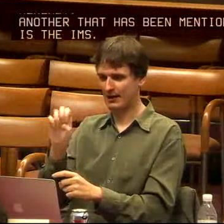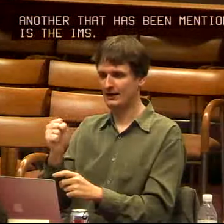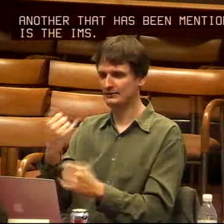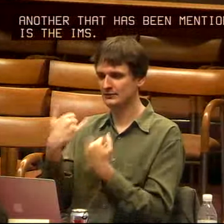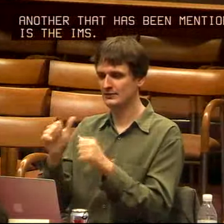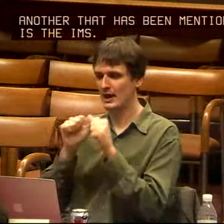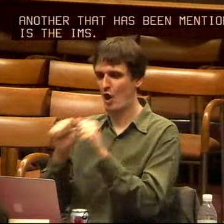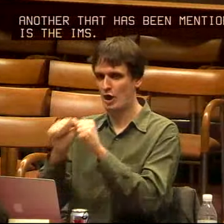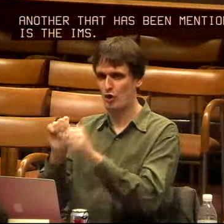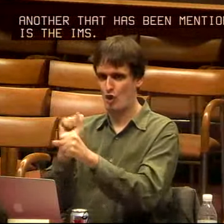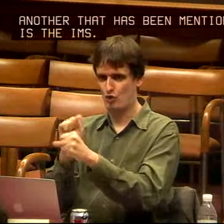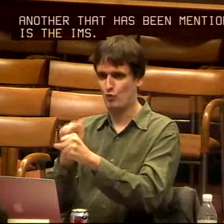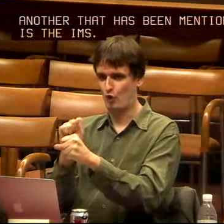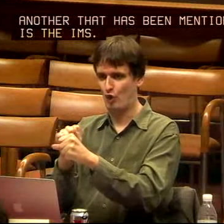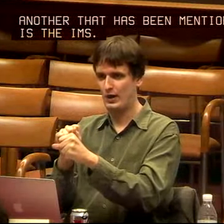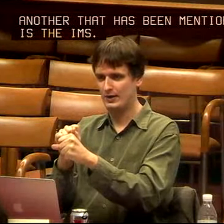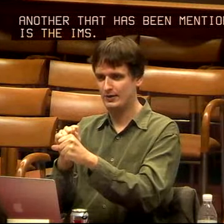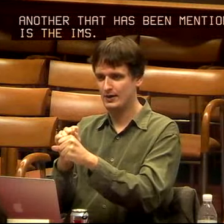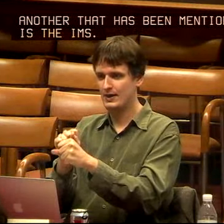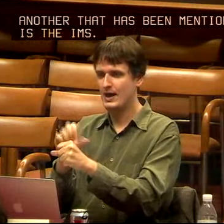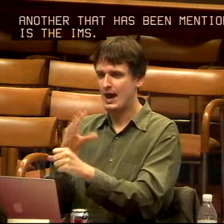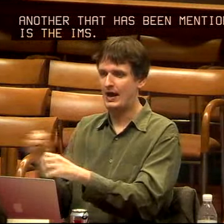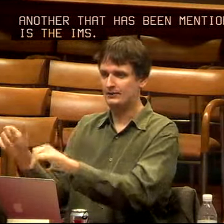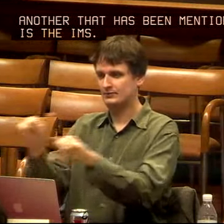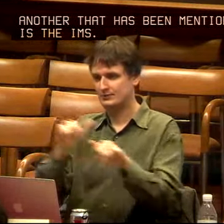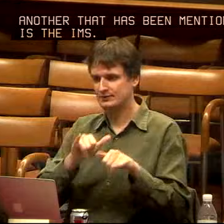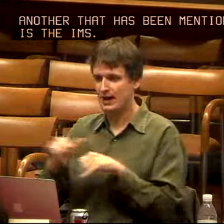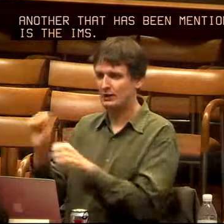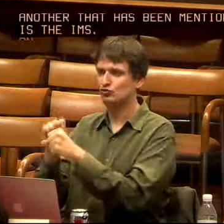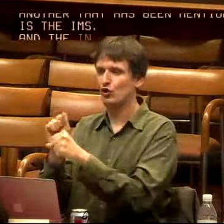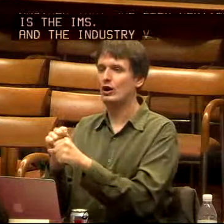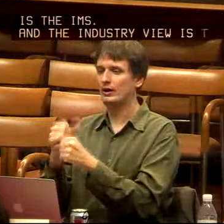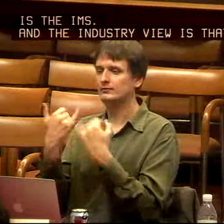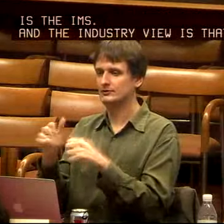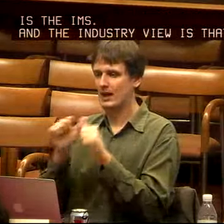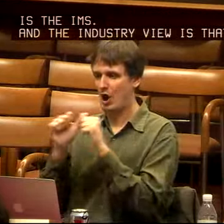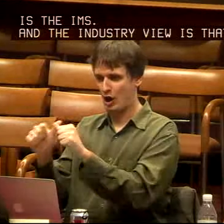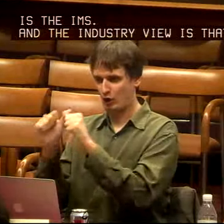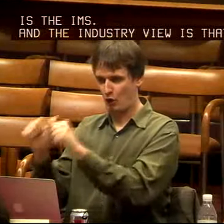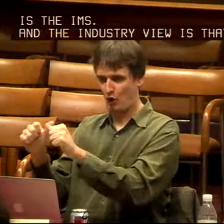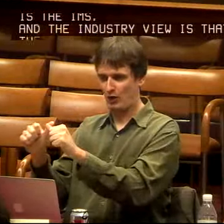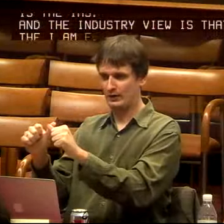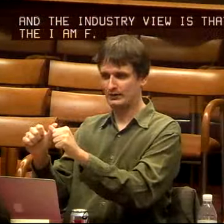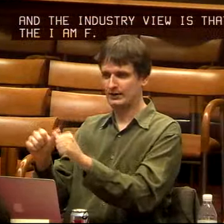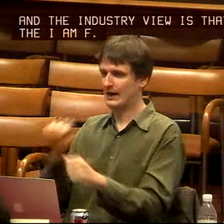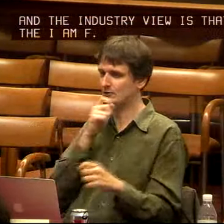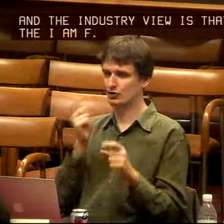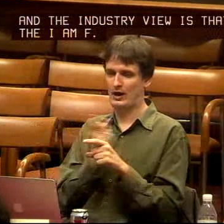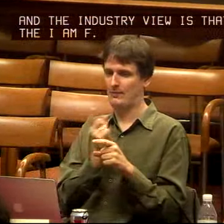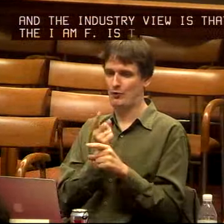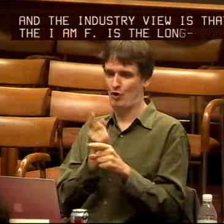And the industry view is that the IMS is the long term. It needs to be